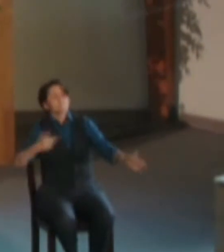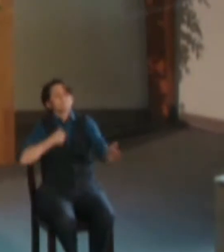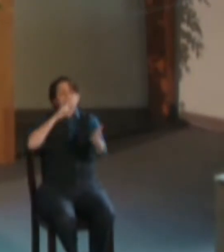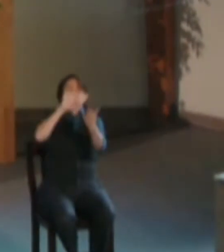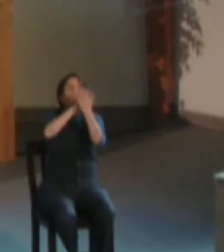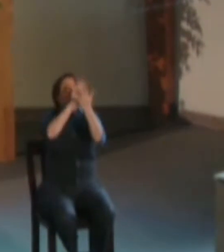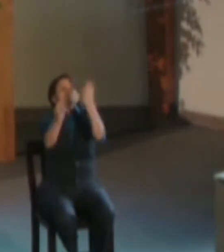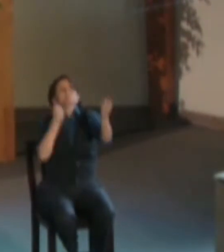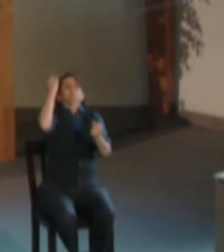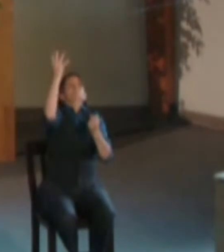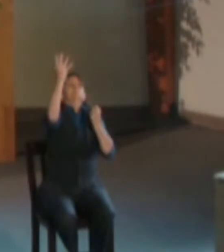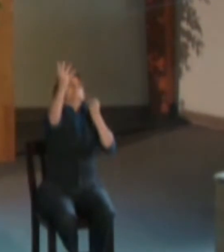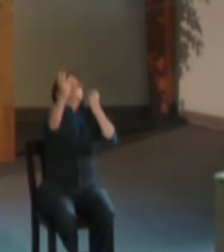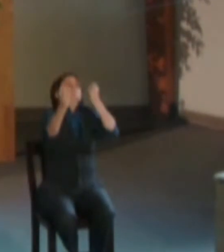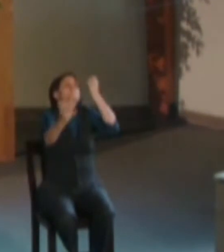sing